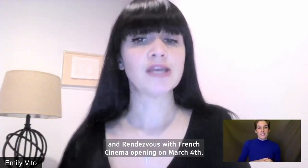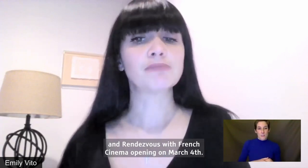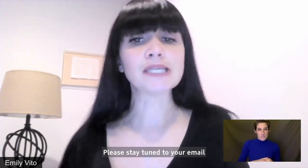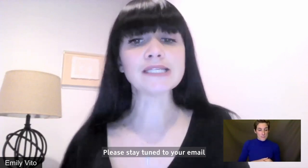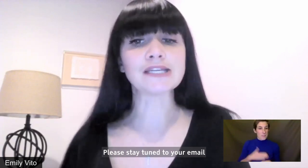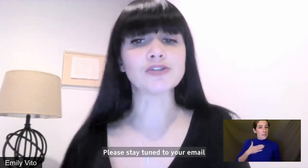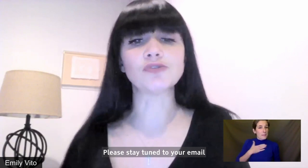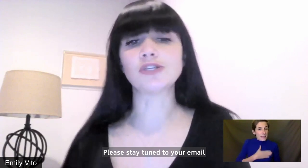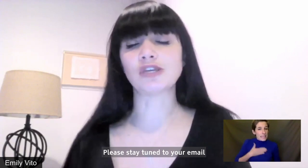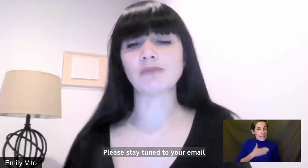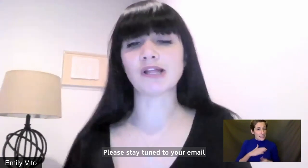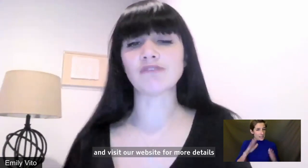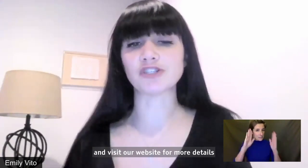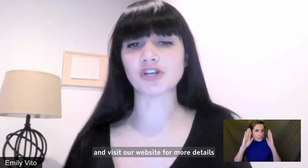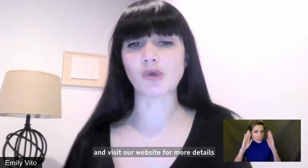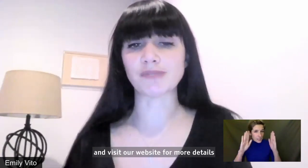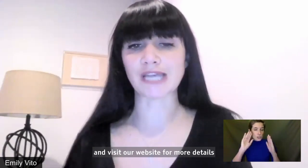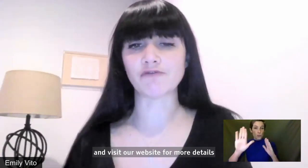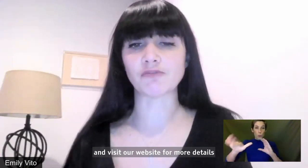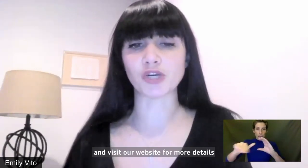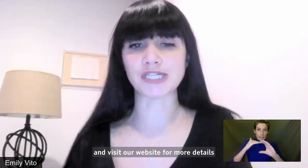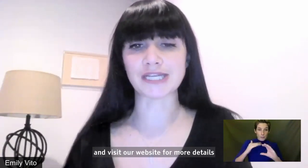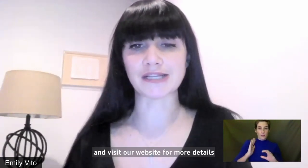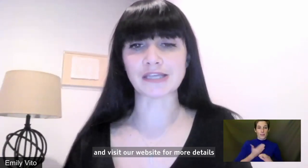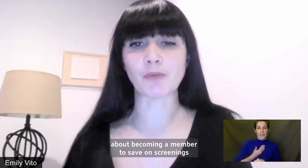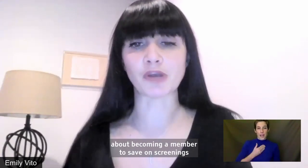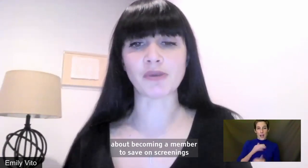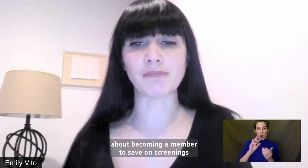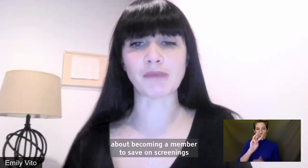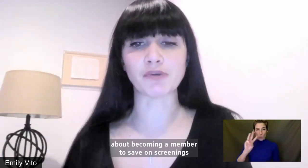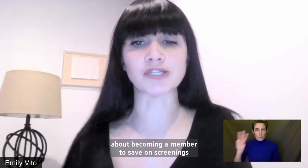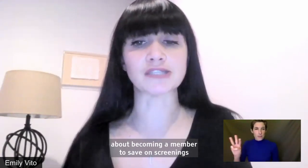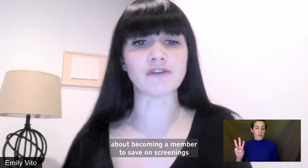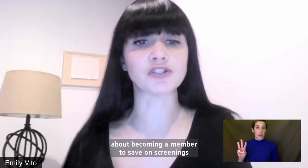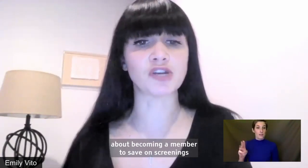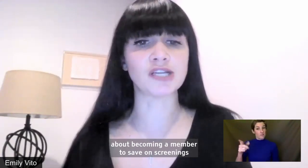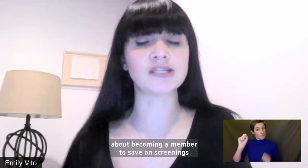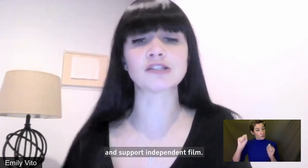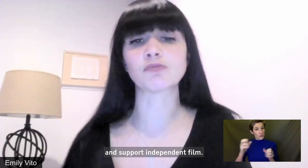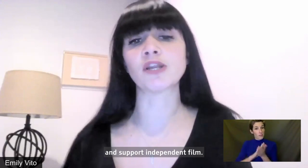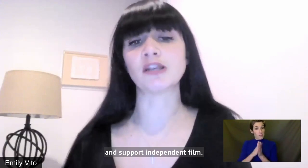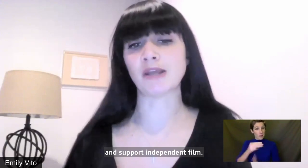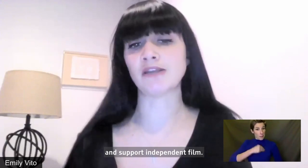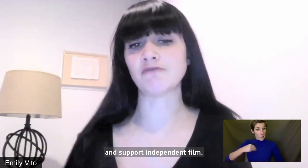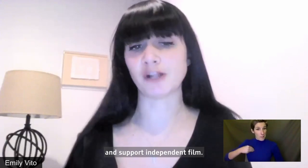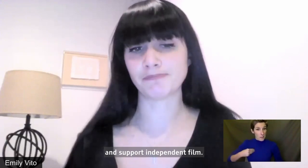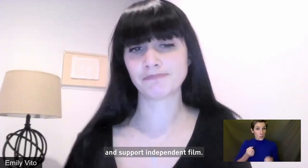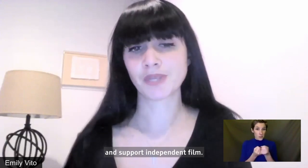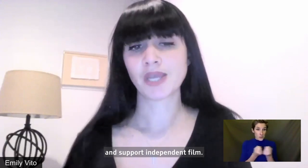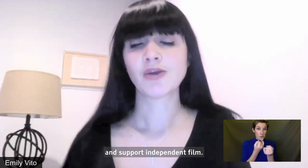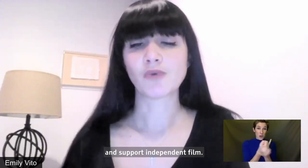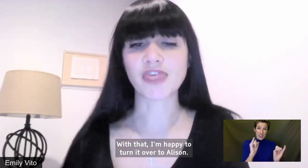4th. Please stay tuned to your email and visit our website for more details about becoming a member to save on screenings and support independent